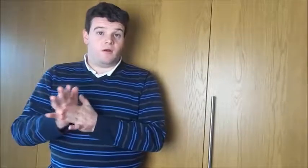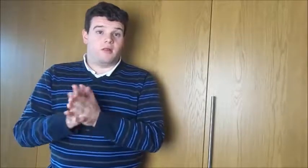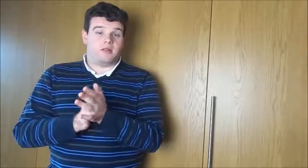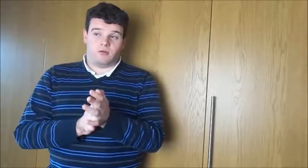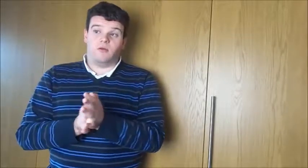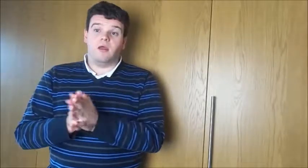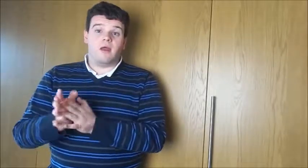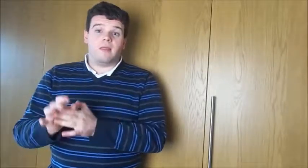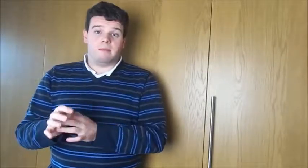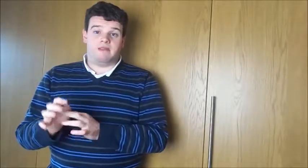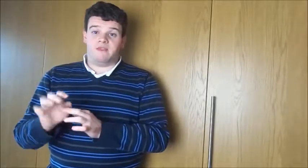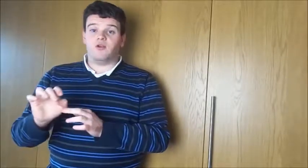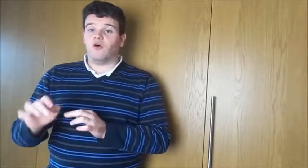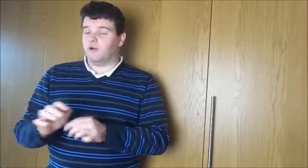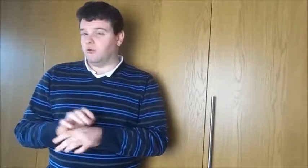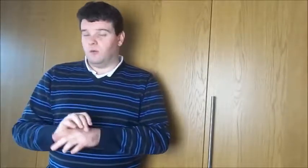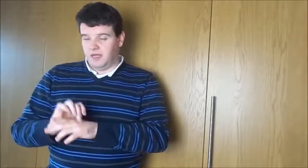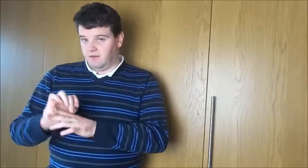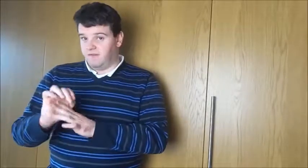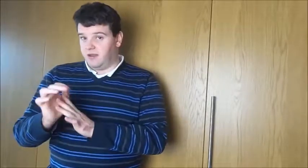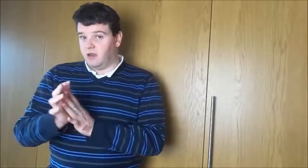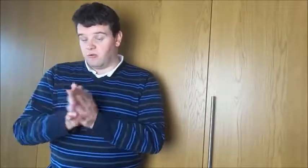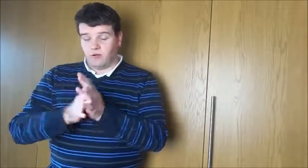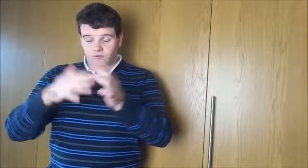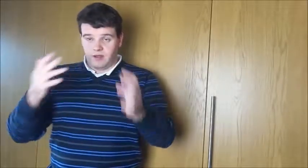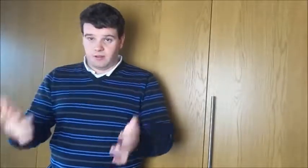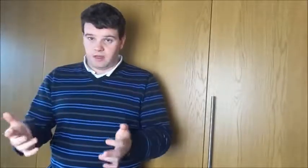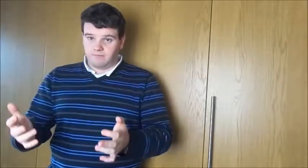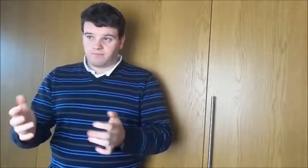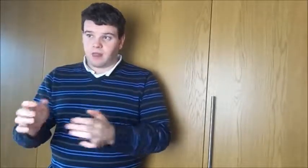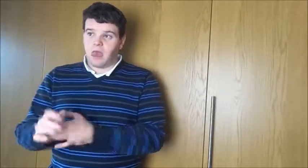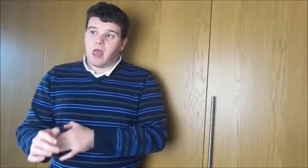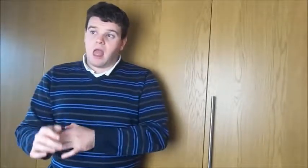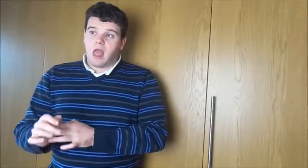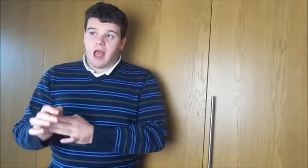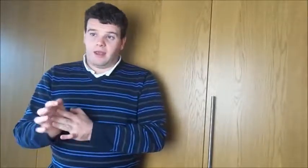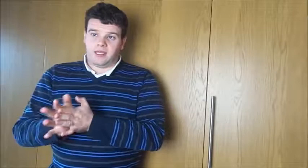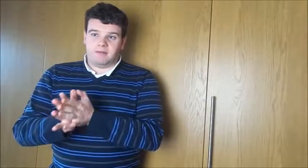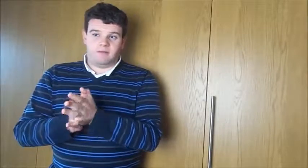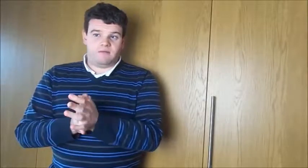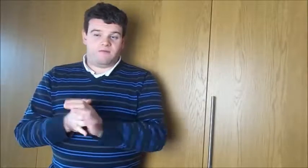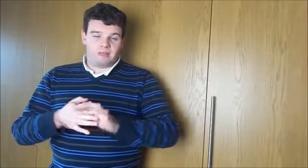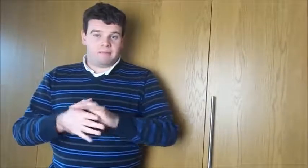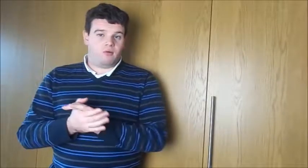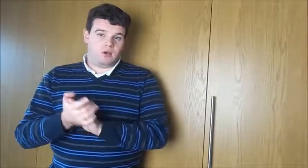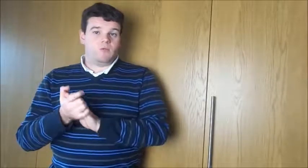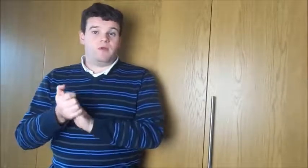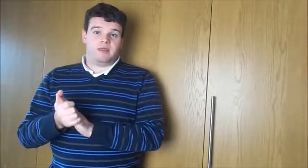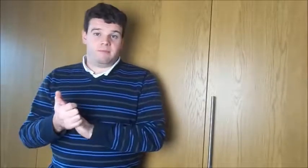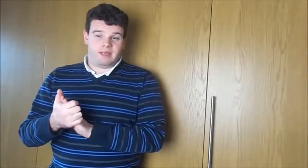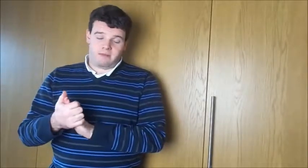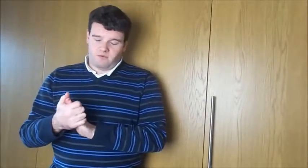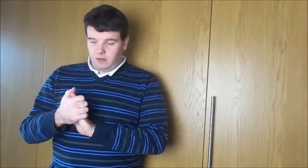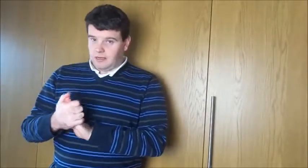if he dies soon, that means Victoria will need a regency. And it, from that point onwards, it became very clear